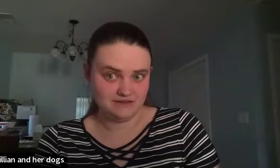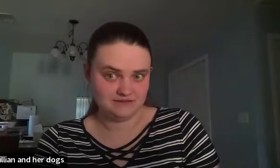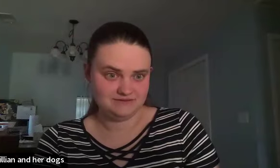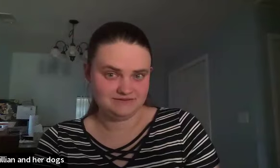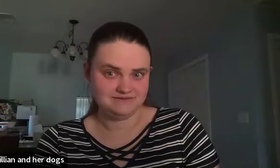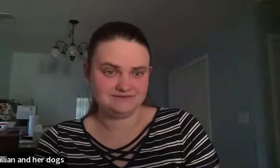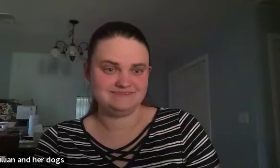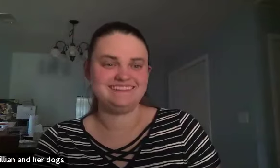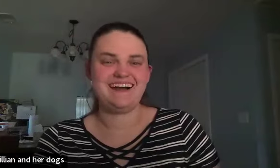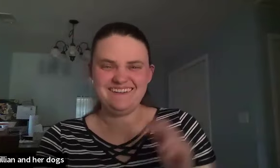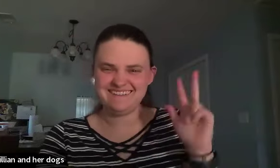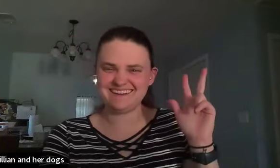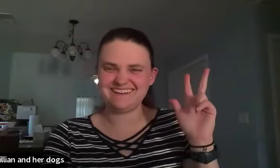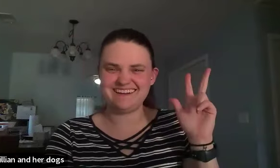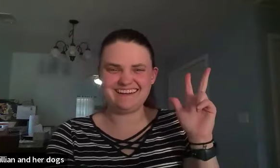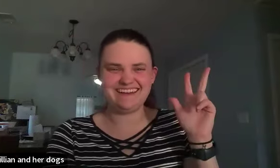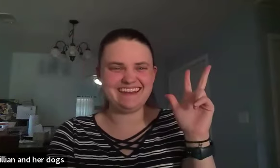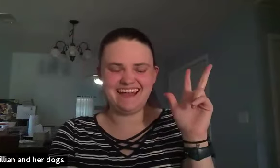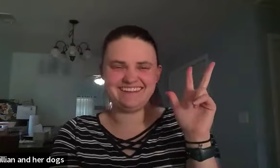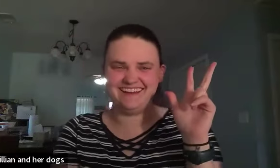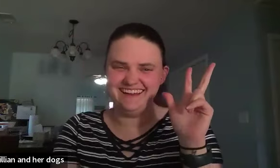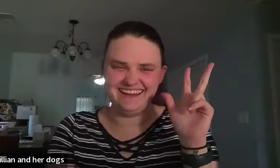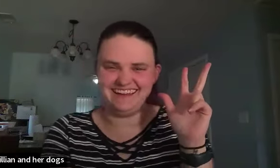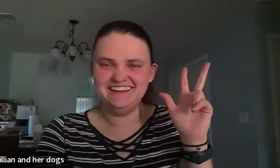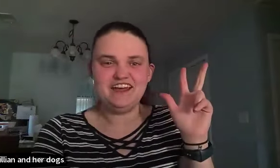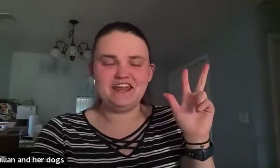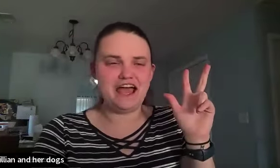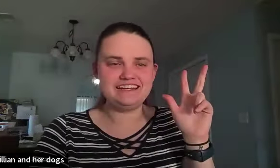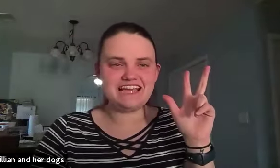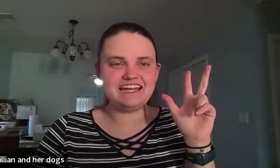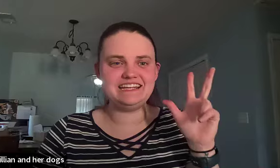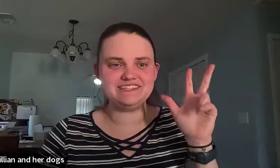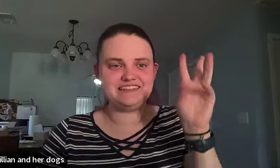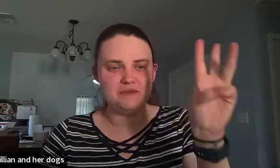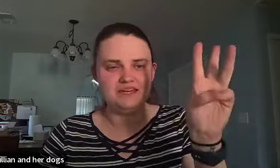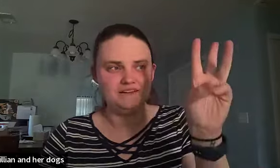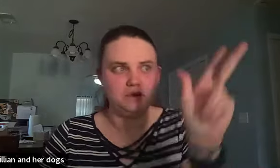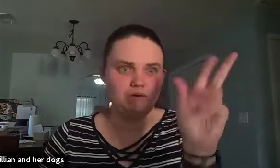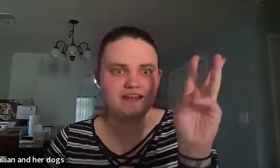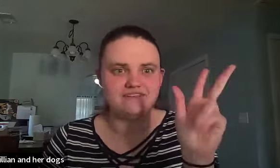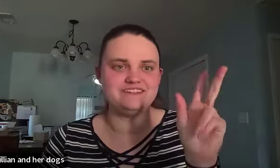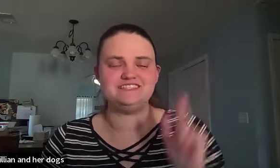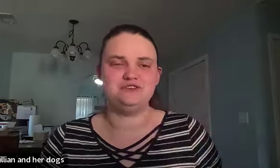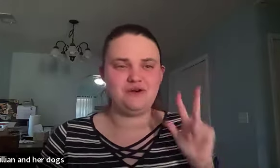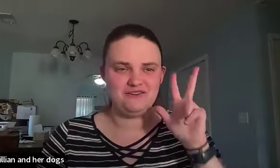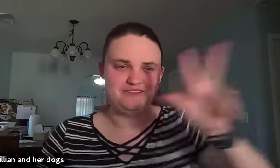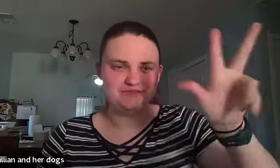3. Oh, good. Yeah. No, I didn't even see the immediate, like, oh wait, I gotta fix this. No, you all went